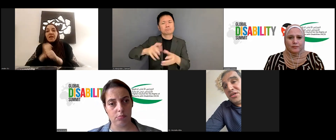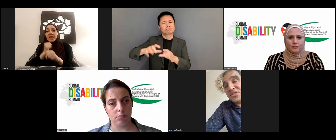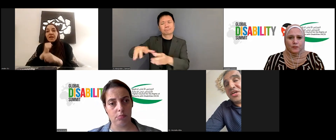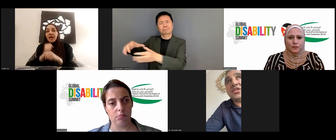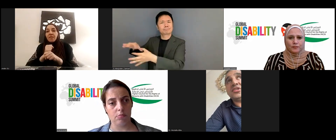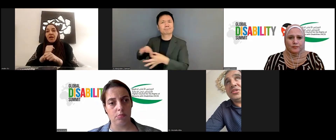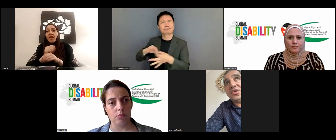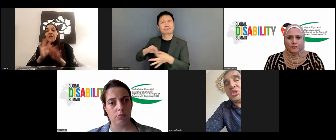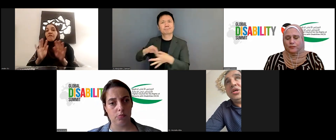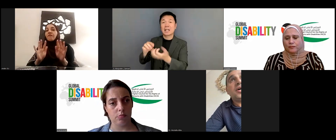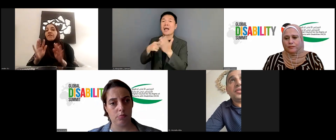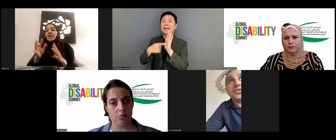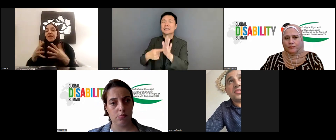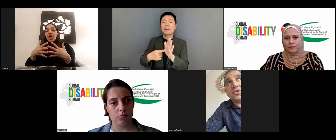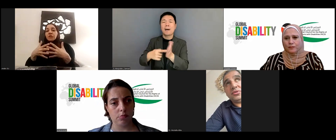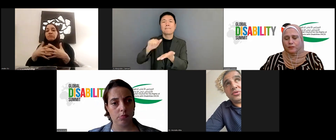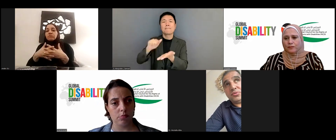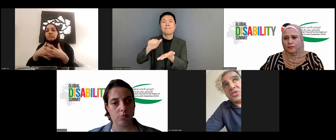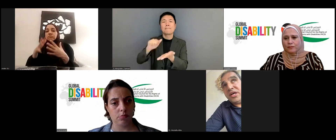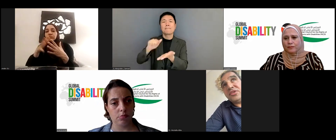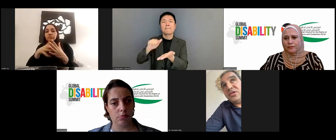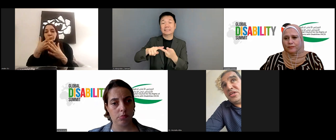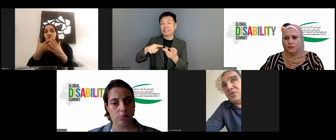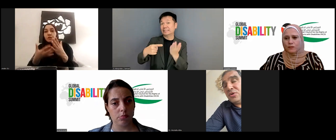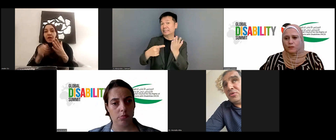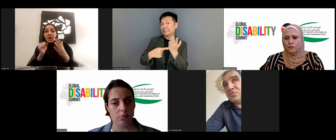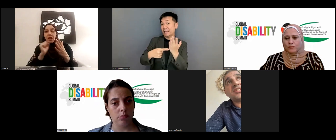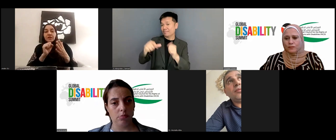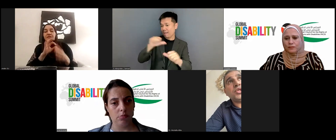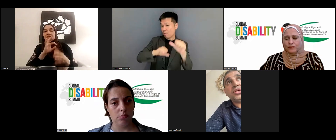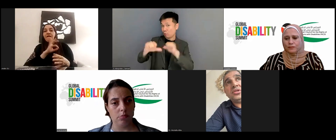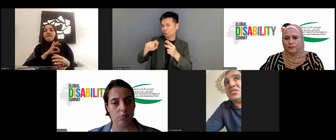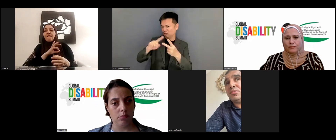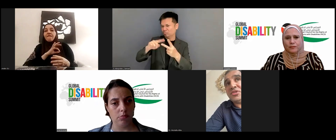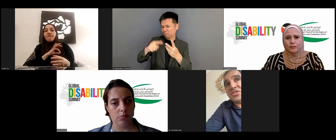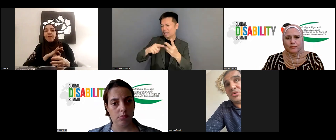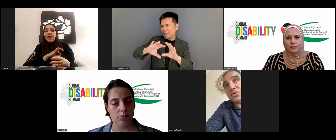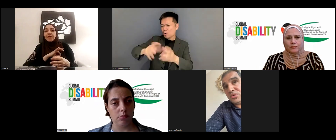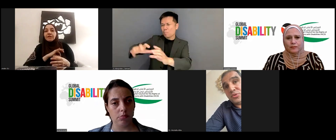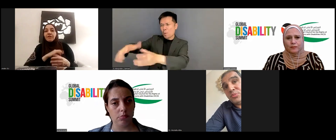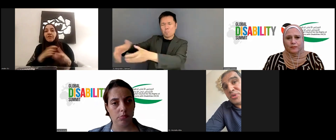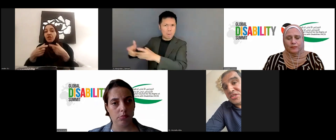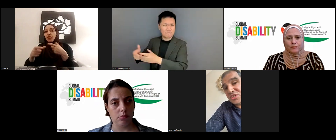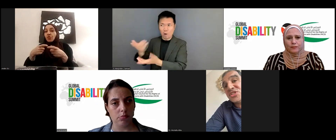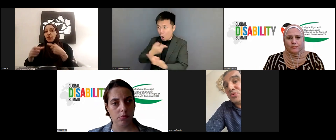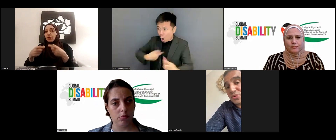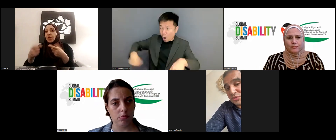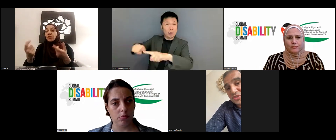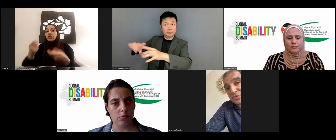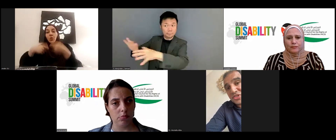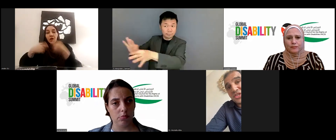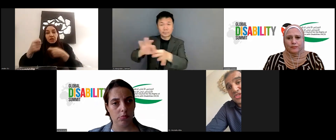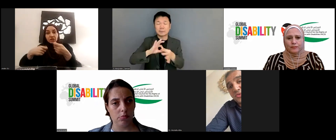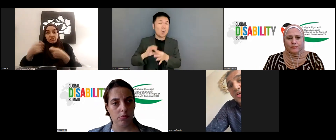media, science and technology, and other stakeholder groups. And the idea of establishing the disability stakeholder group is twofold.